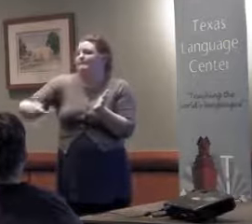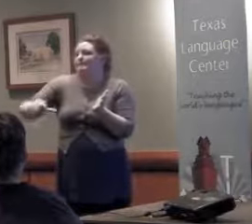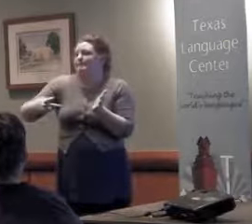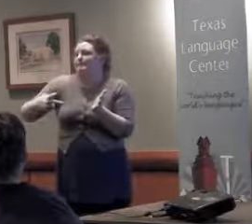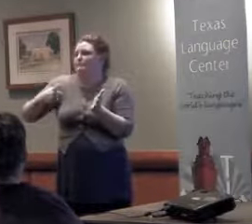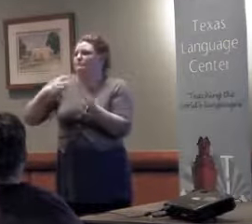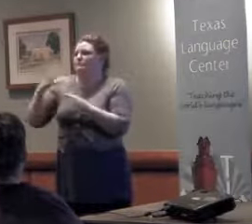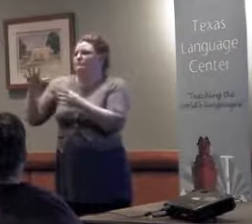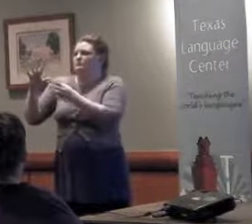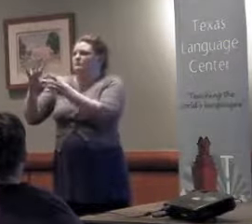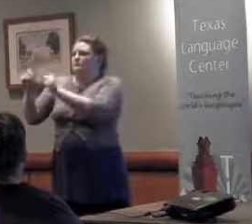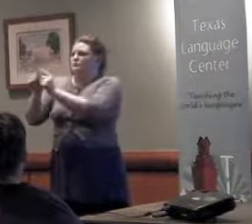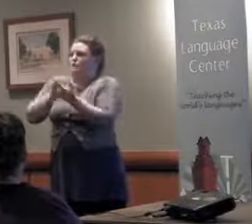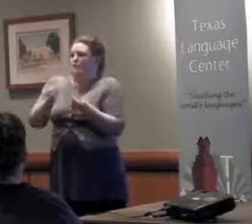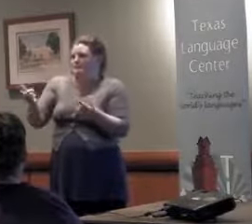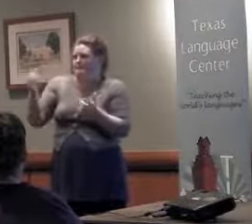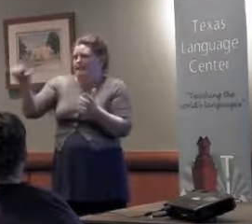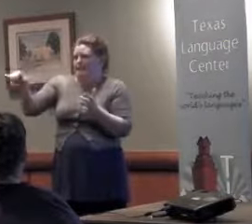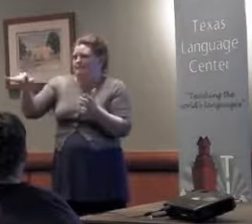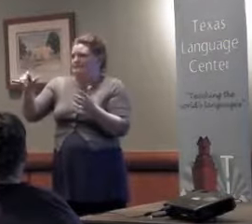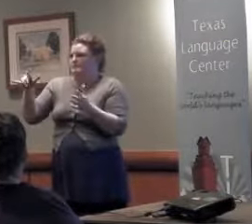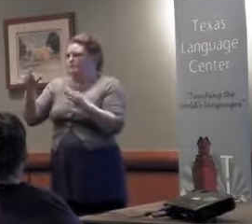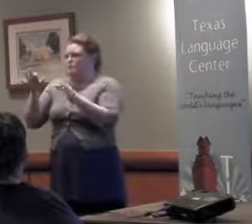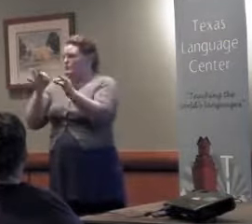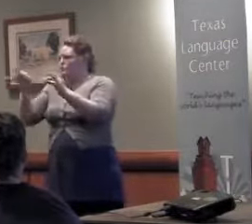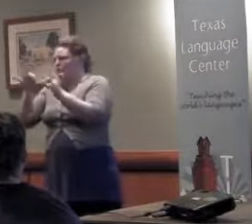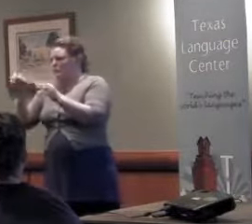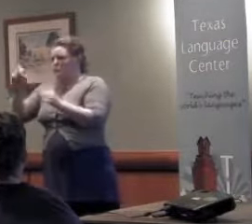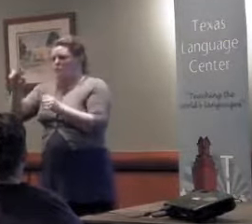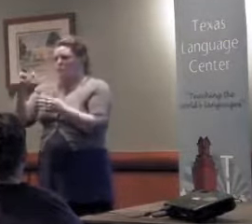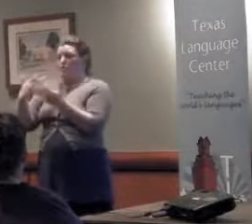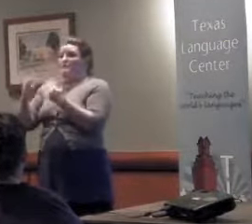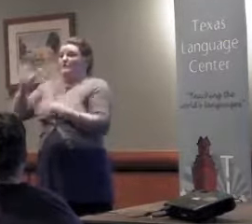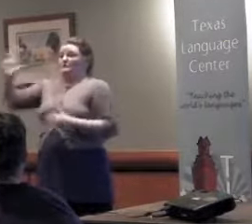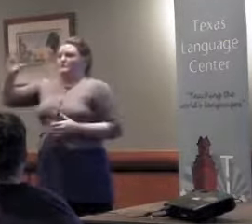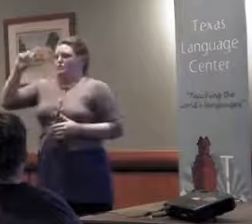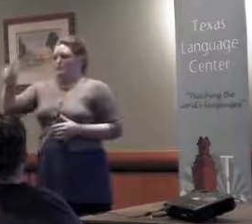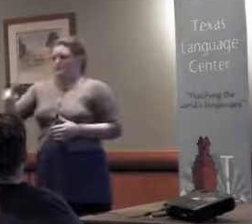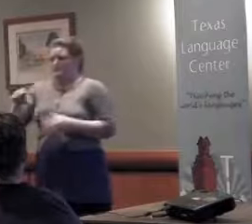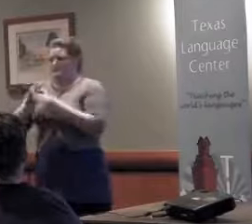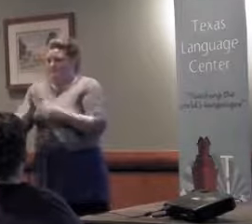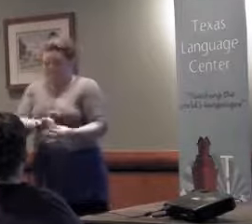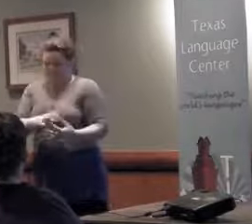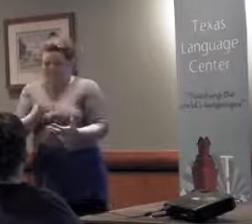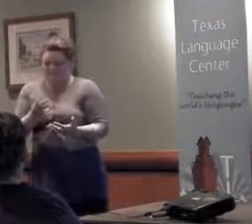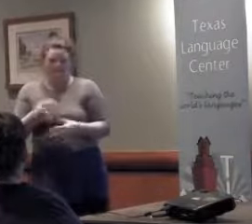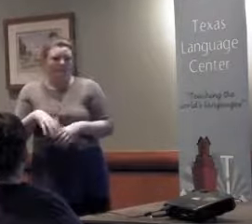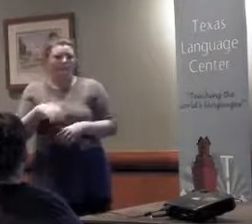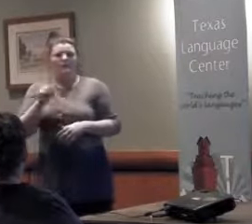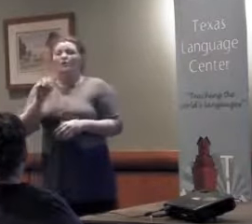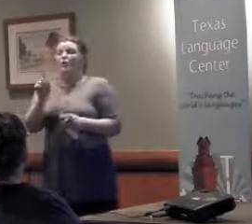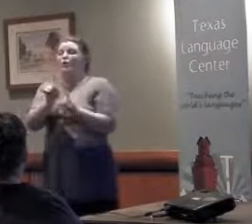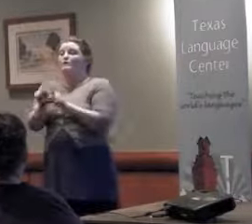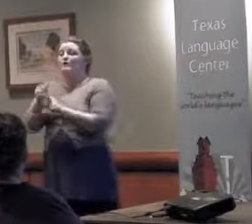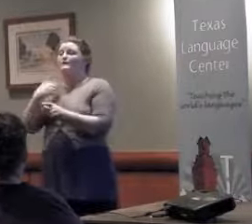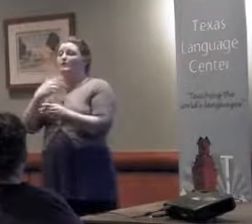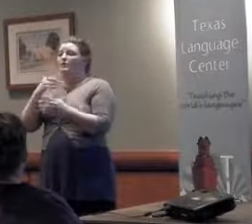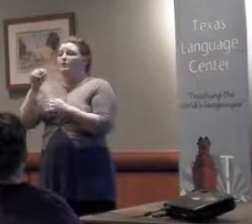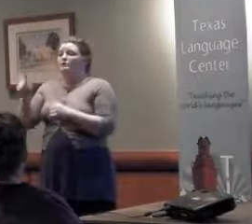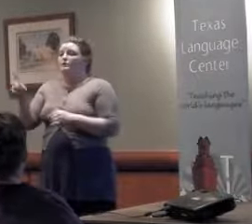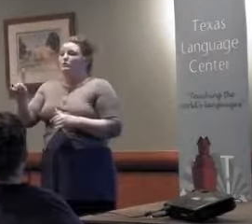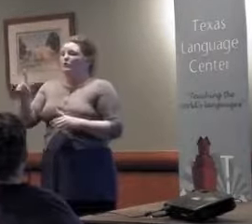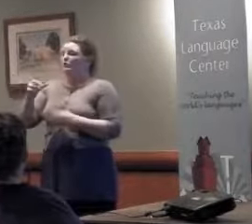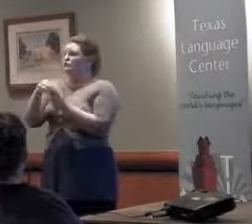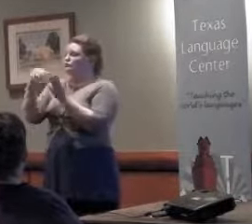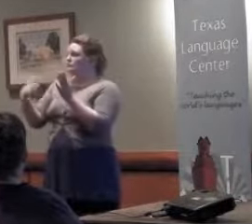like, or where it's directed, or whatever the question may be about. There are also questions where the